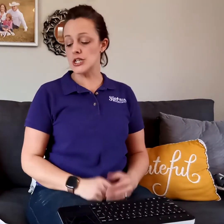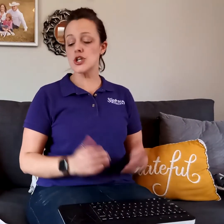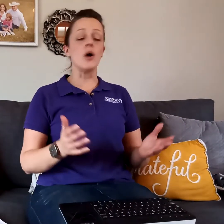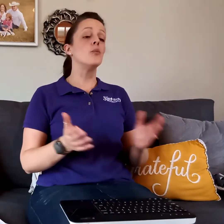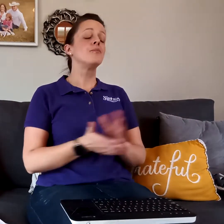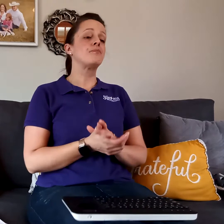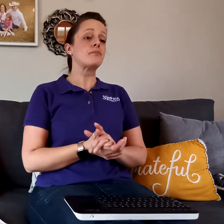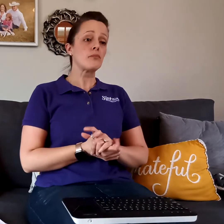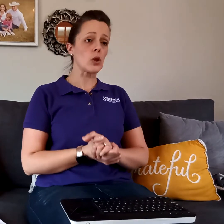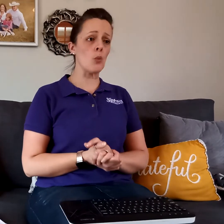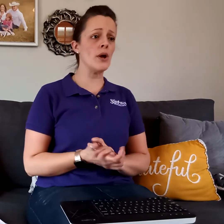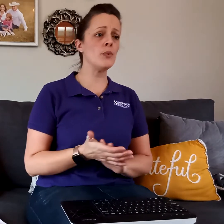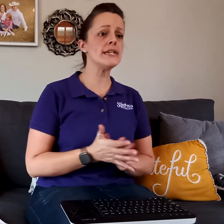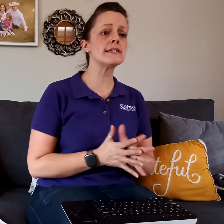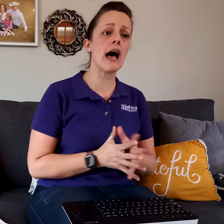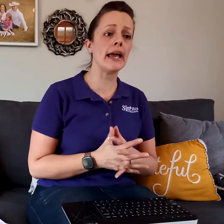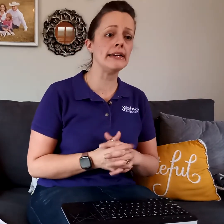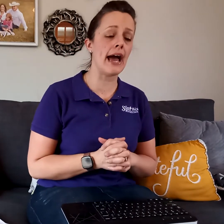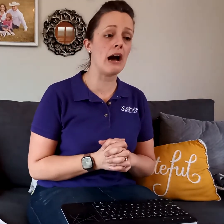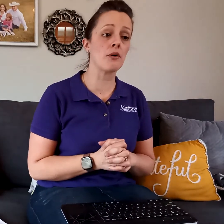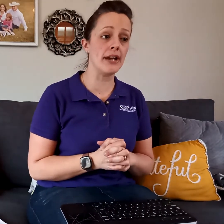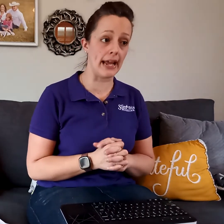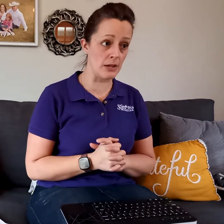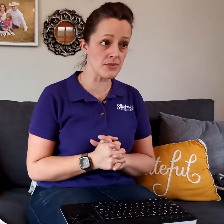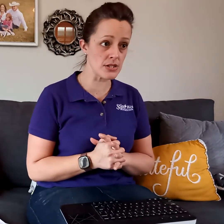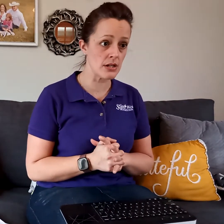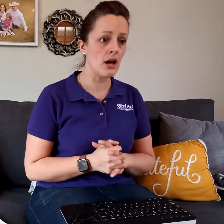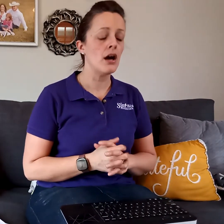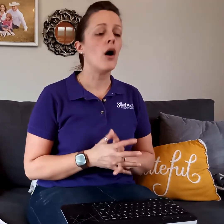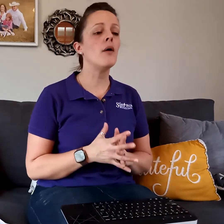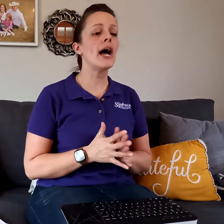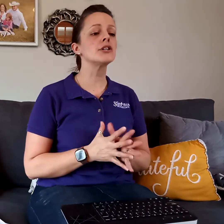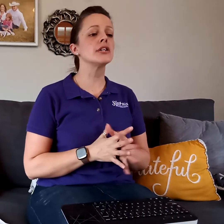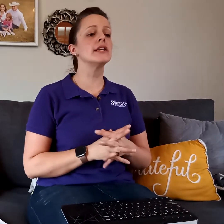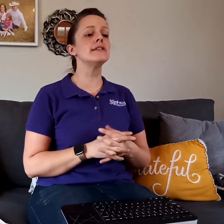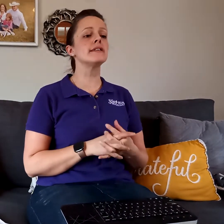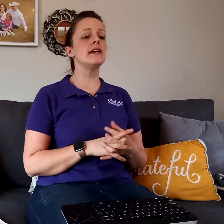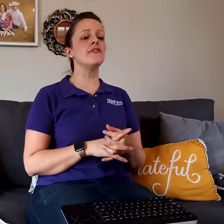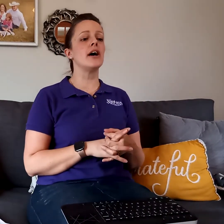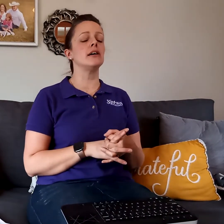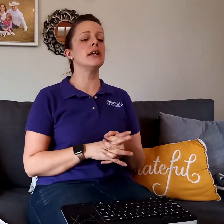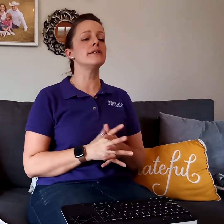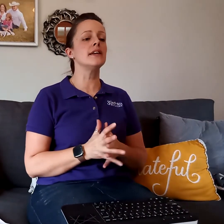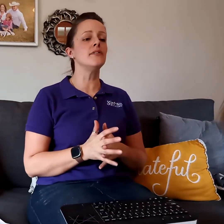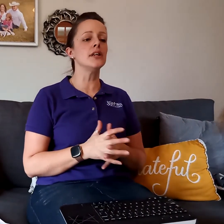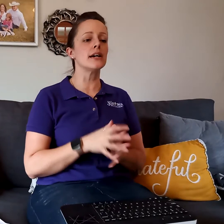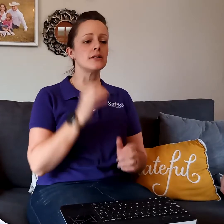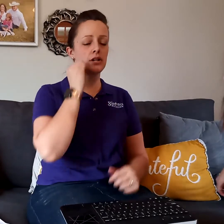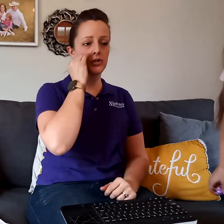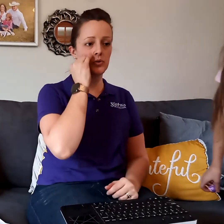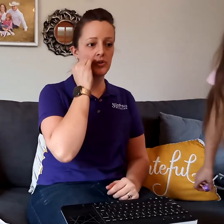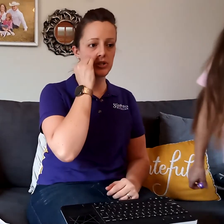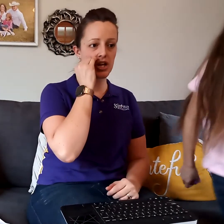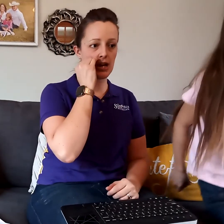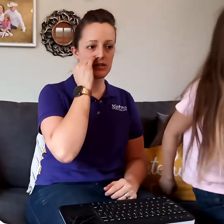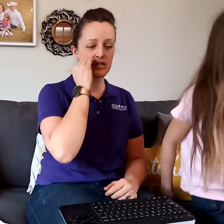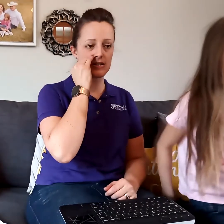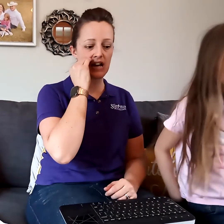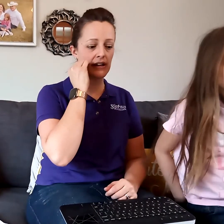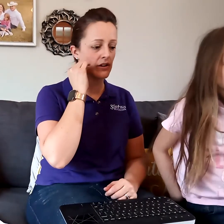so when we signed our names, actually, let's give Alexa and Jewel the chance to sign their names